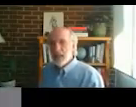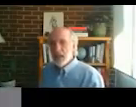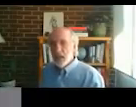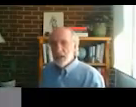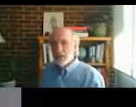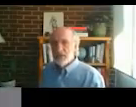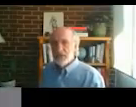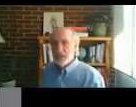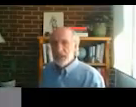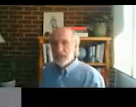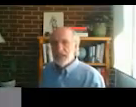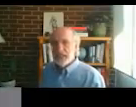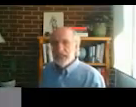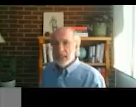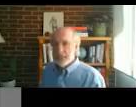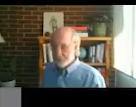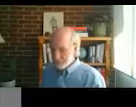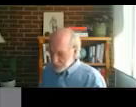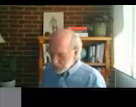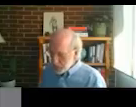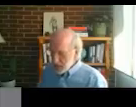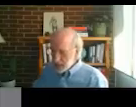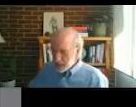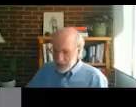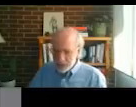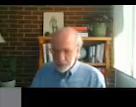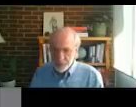training of the